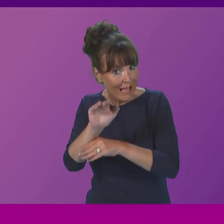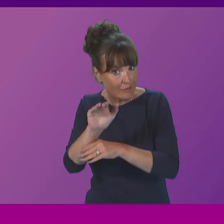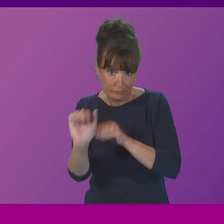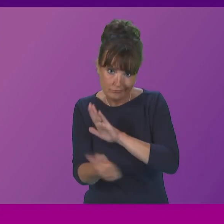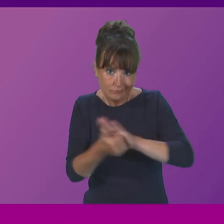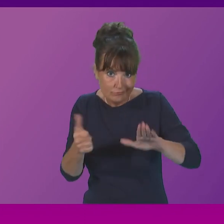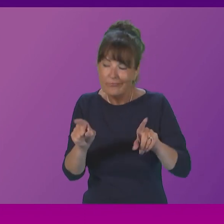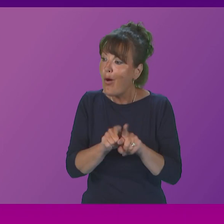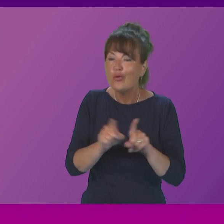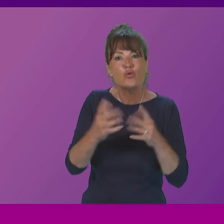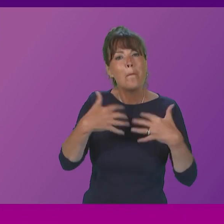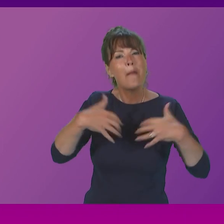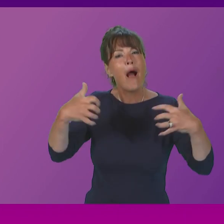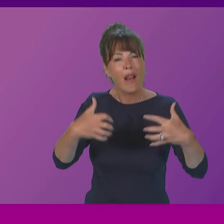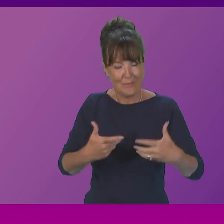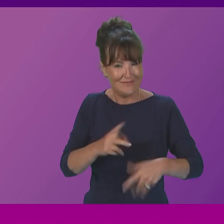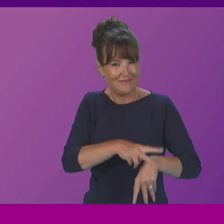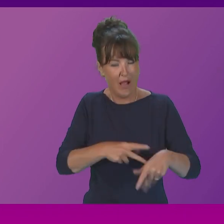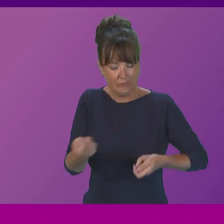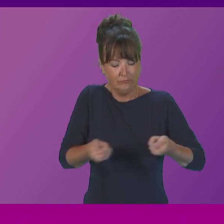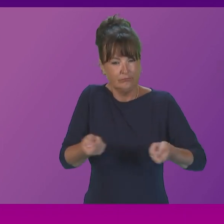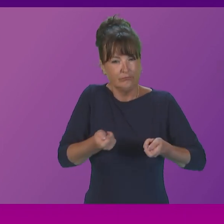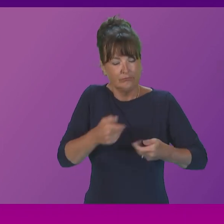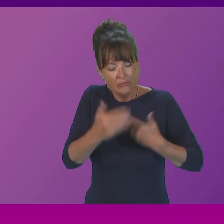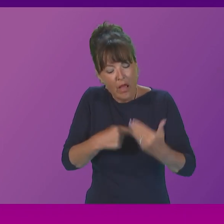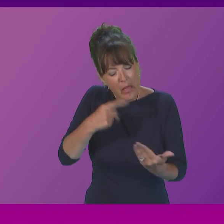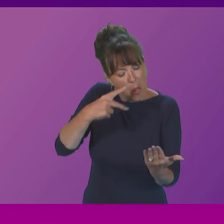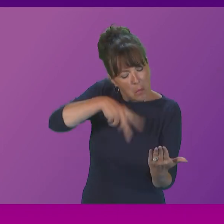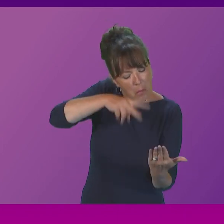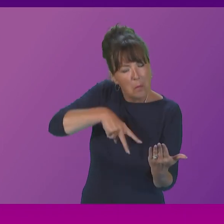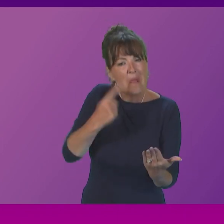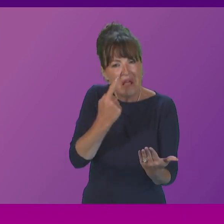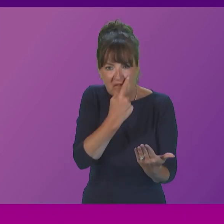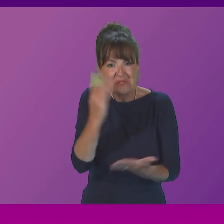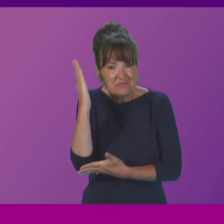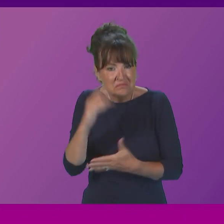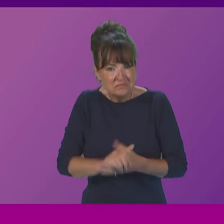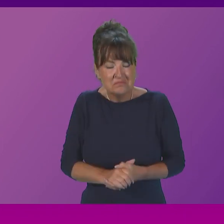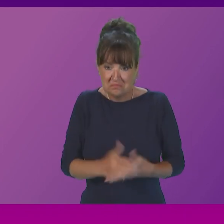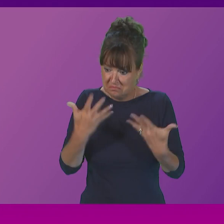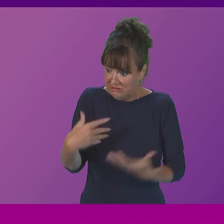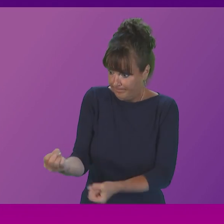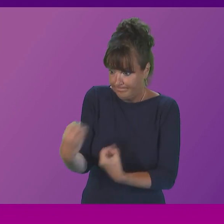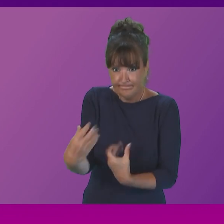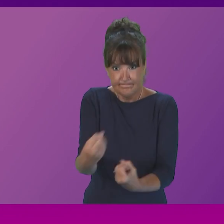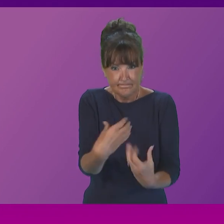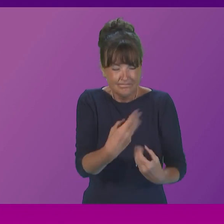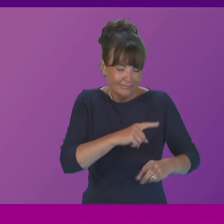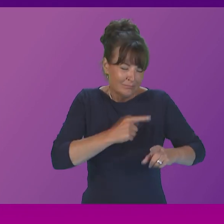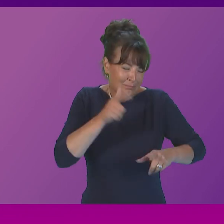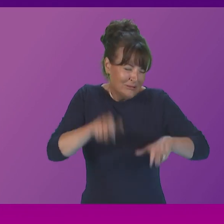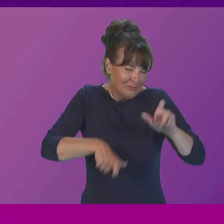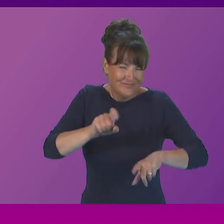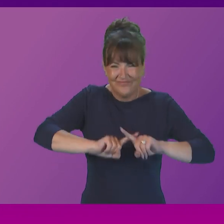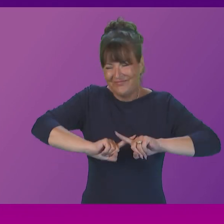and parliamentary officials led the audit and carefully considered the evidence. And We heard from witnesses from all walks of life,